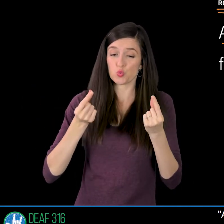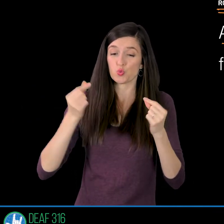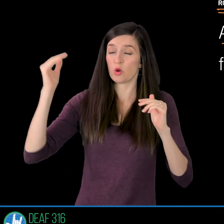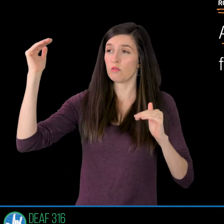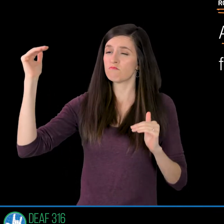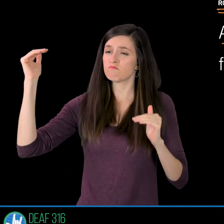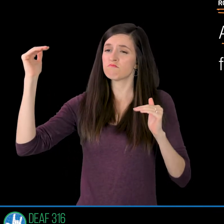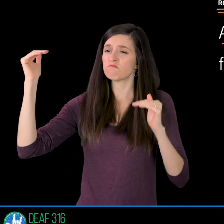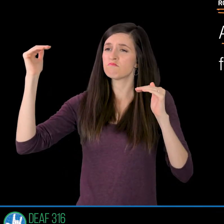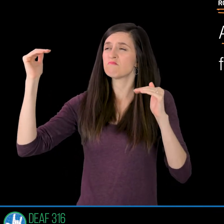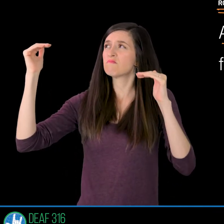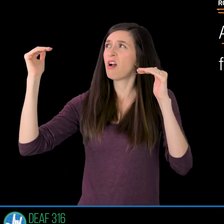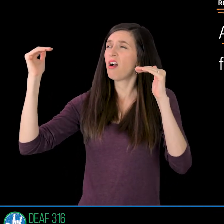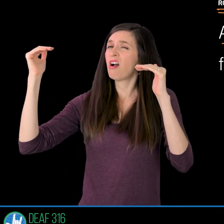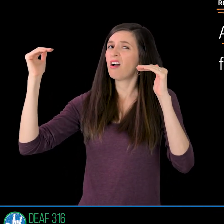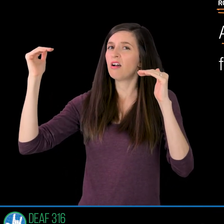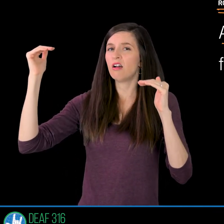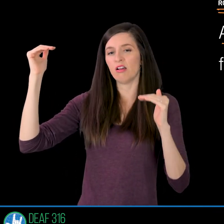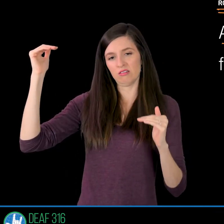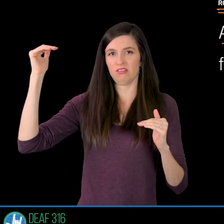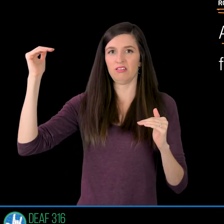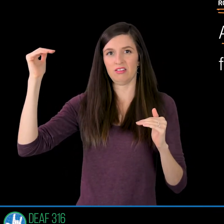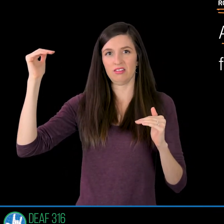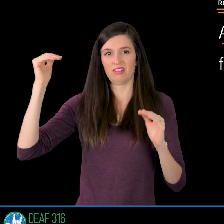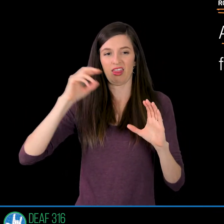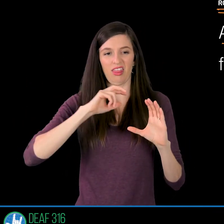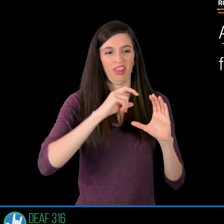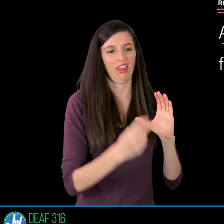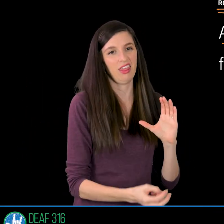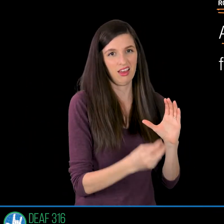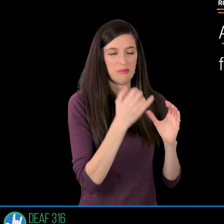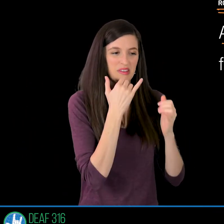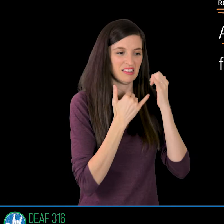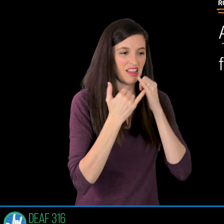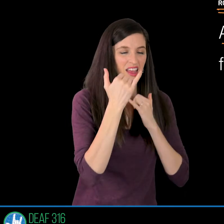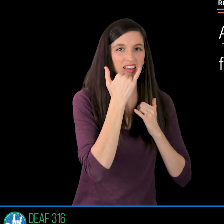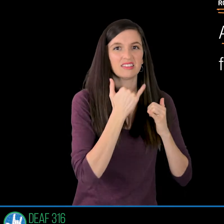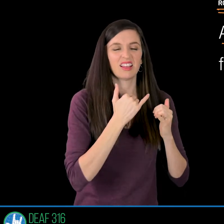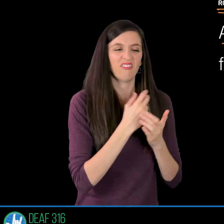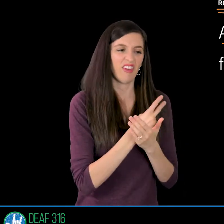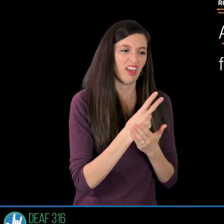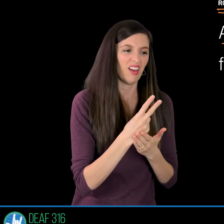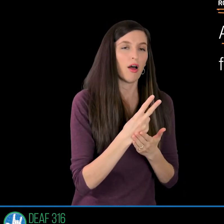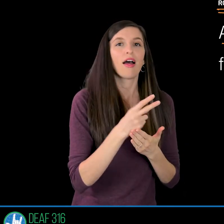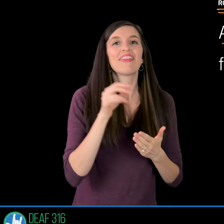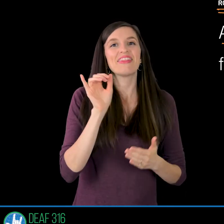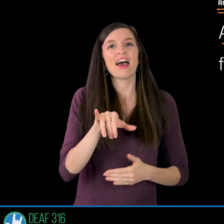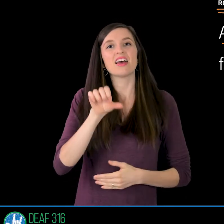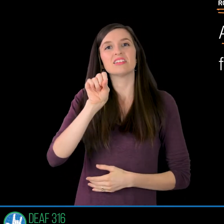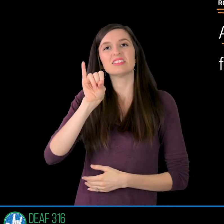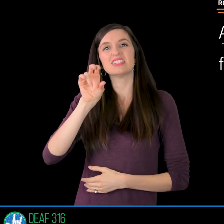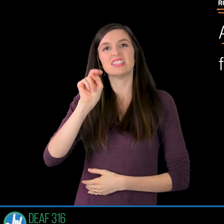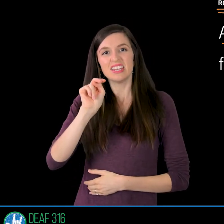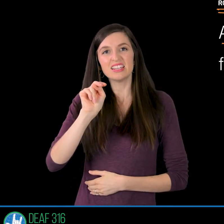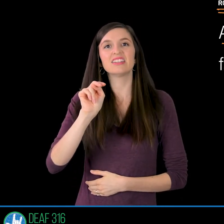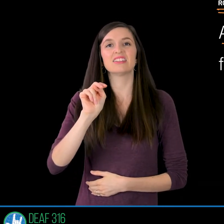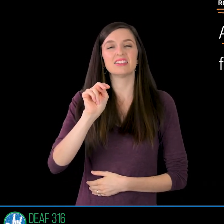the glory of God. So whenever we think about sin, we should think about a